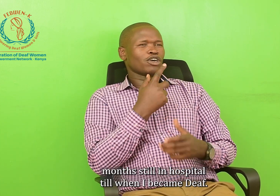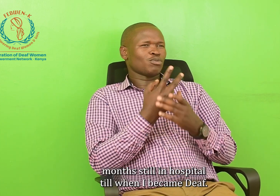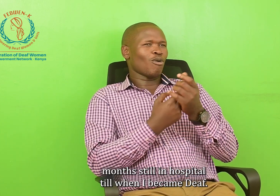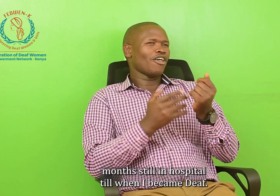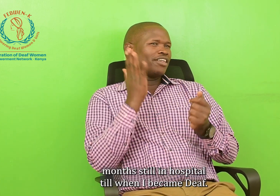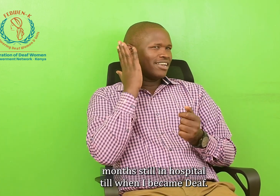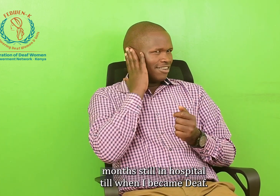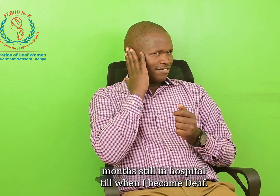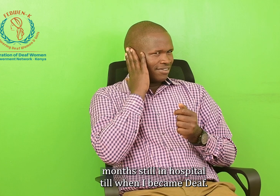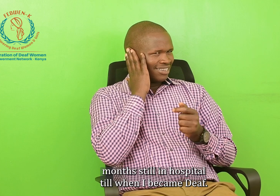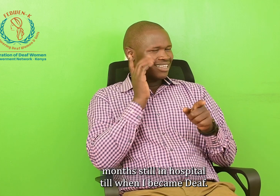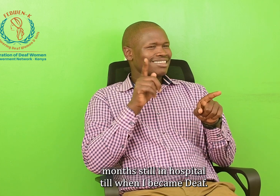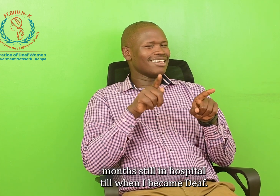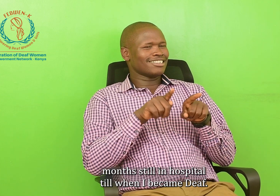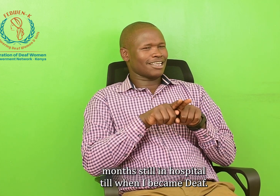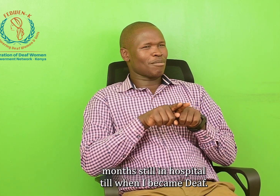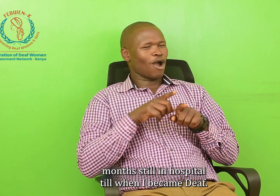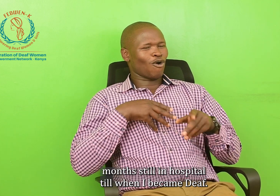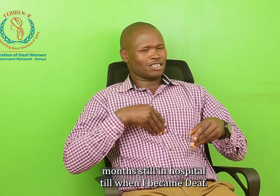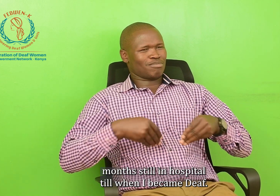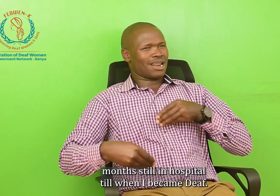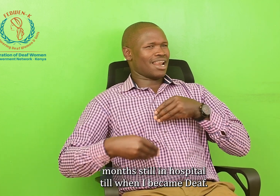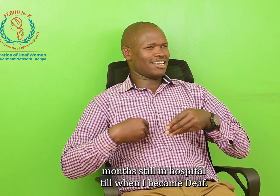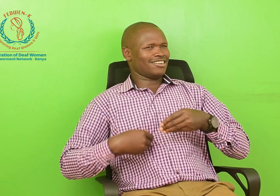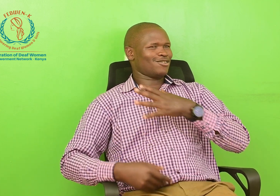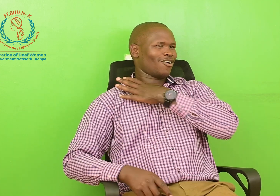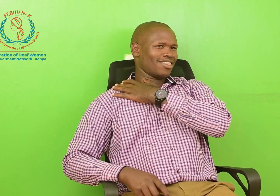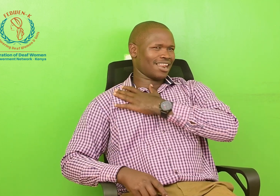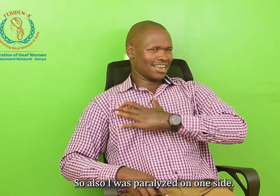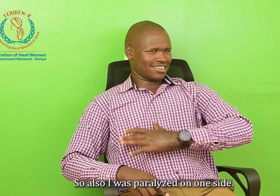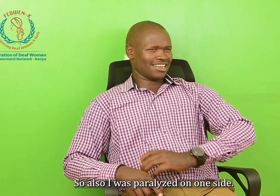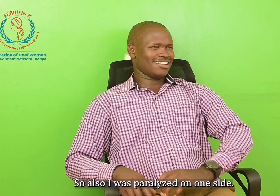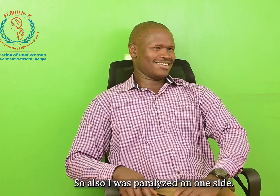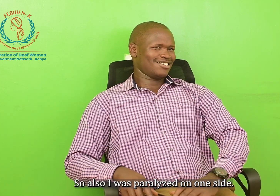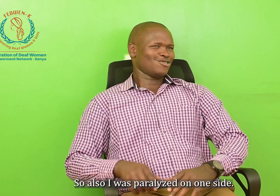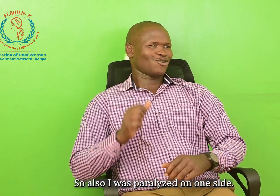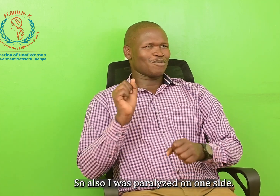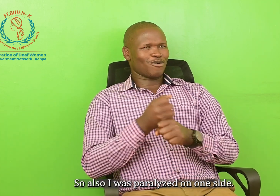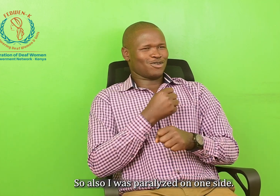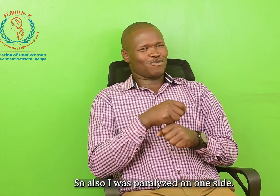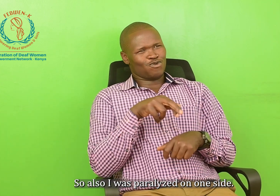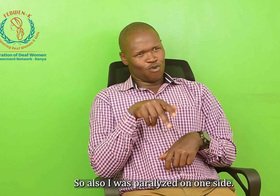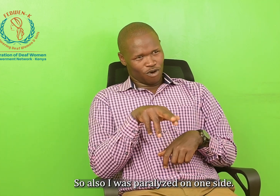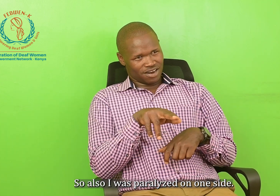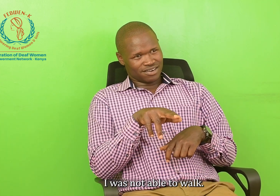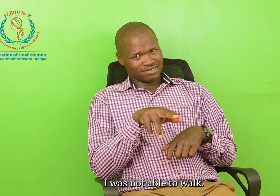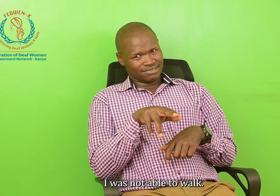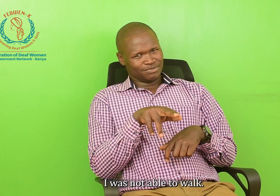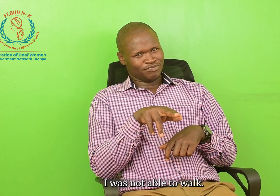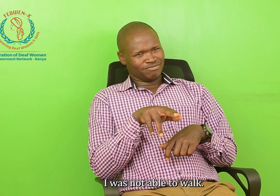3 months, still in hospital, till when I became deaf. So also I was paralyzed on one side. I was not able to